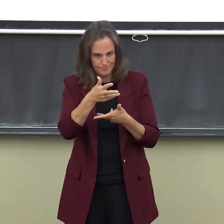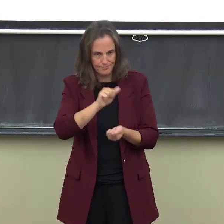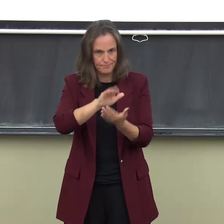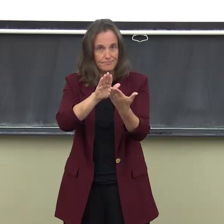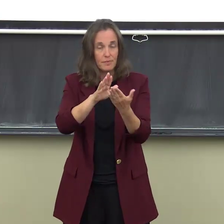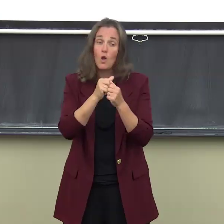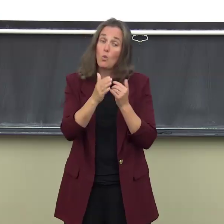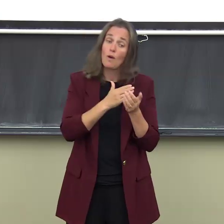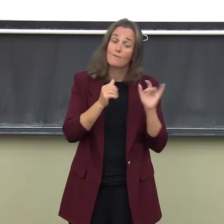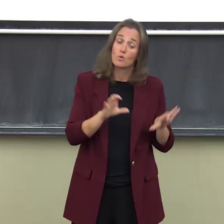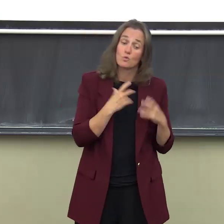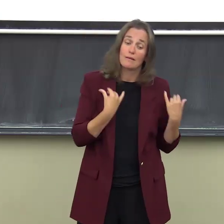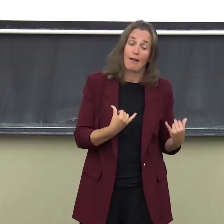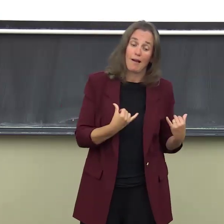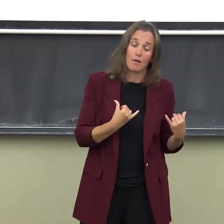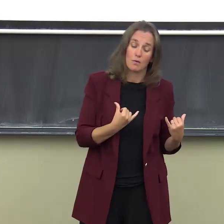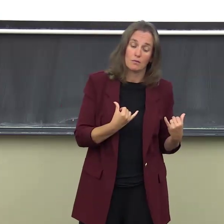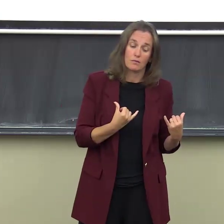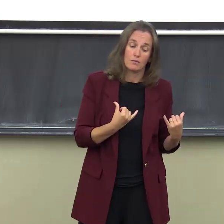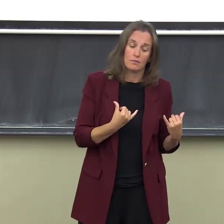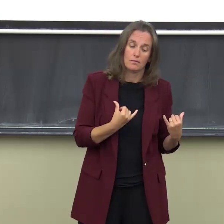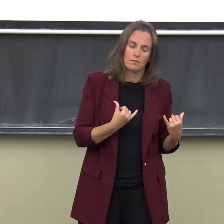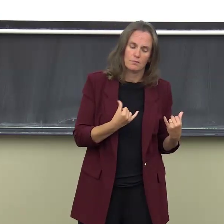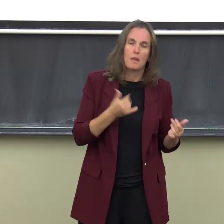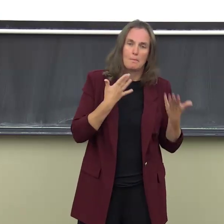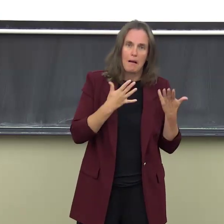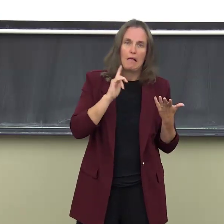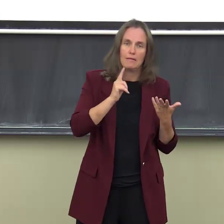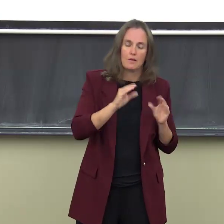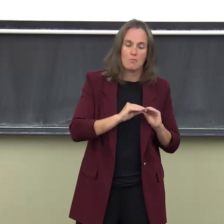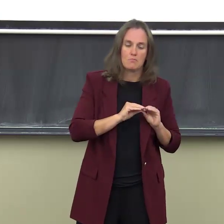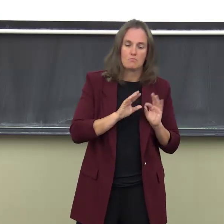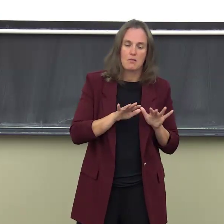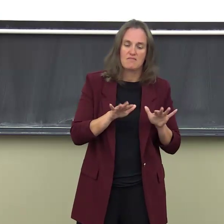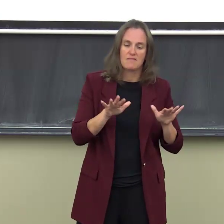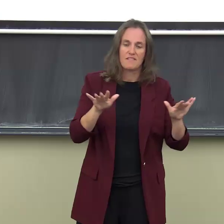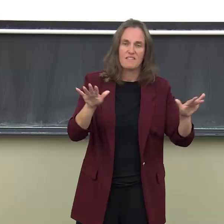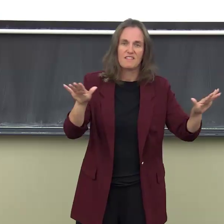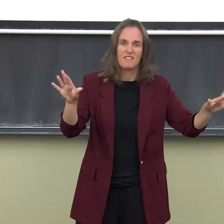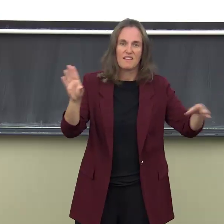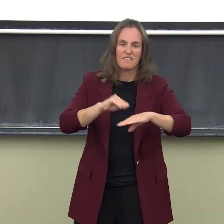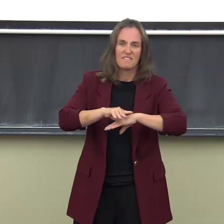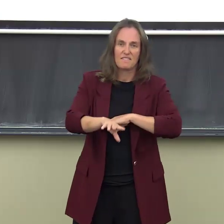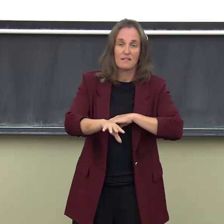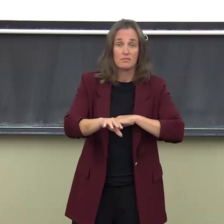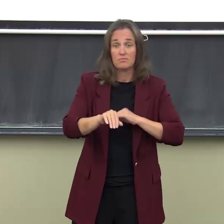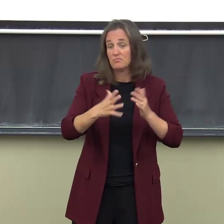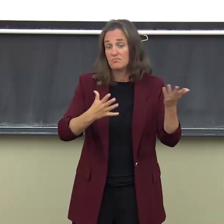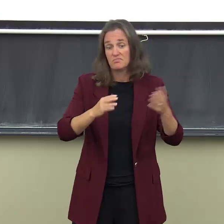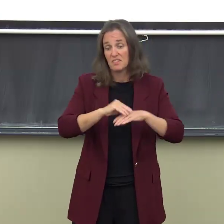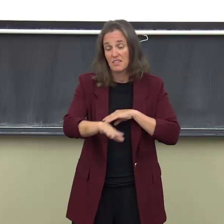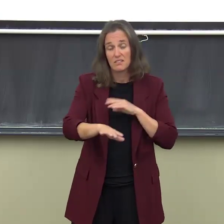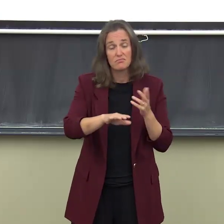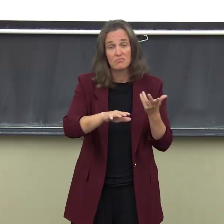now will maybe, ripple through and show an effect, I don't know, 10, 20,